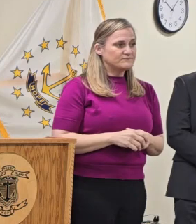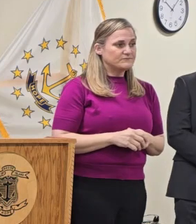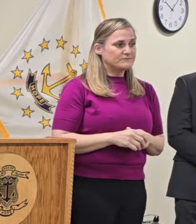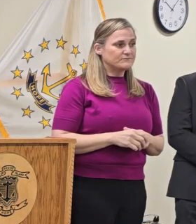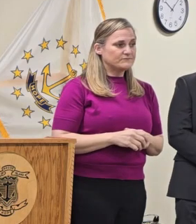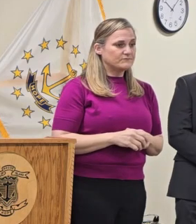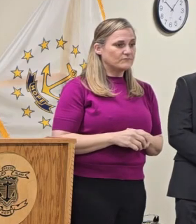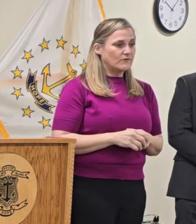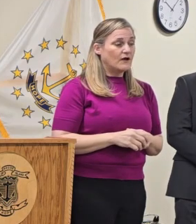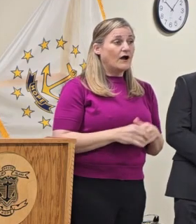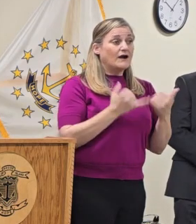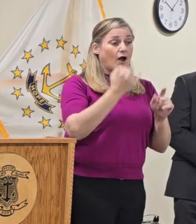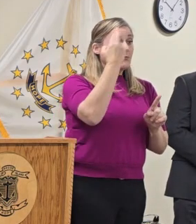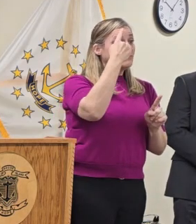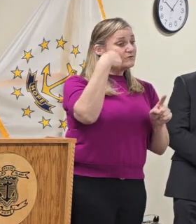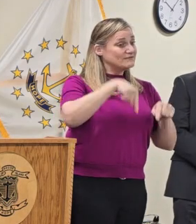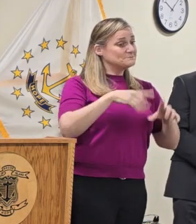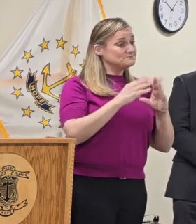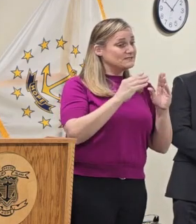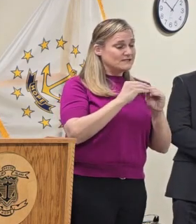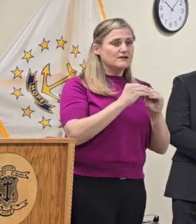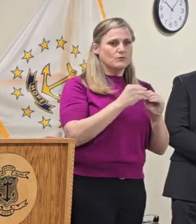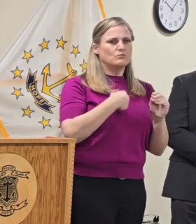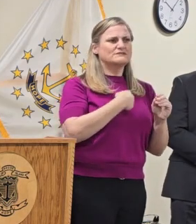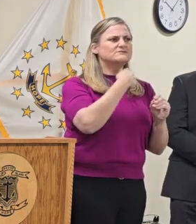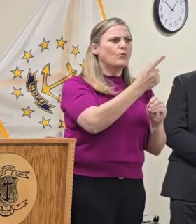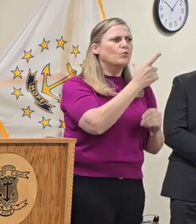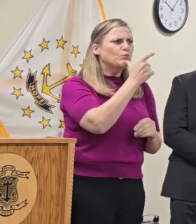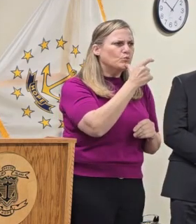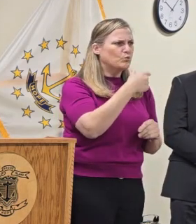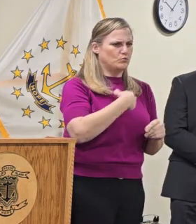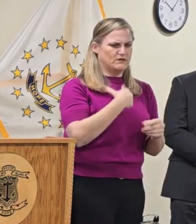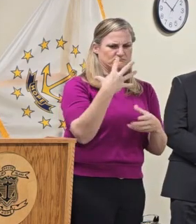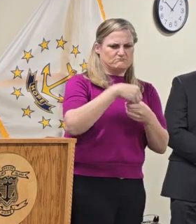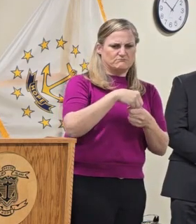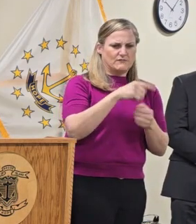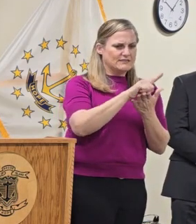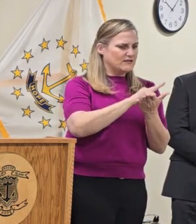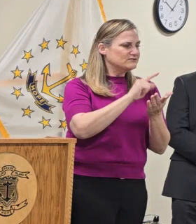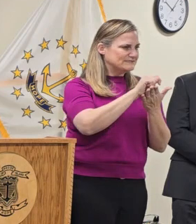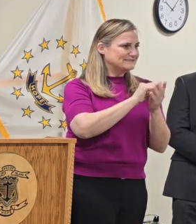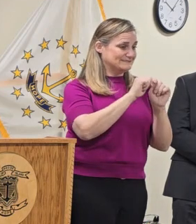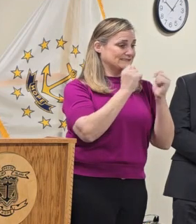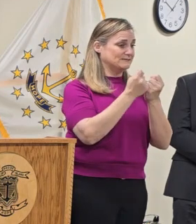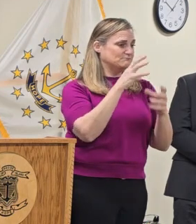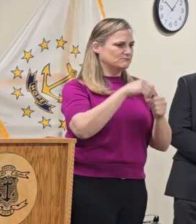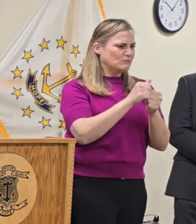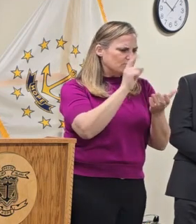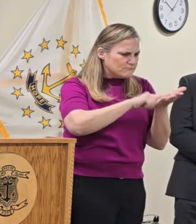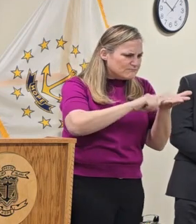taxpayers. We're here today to introduce that team. Top investigative attorney,